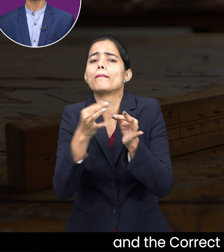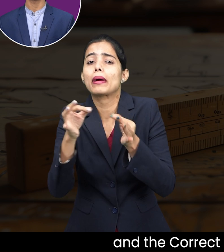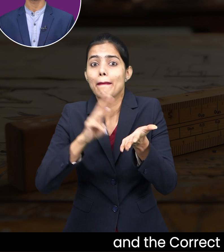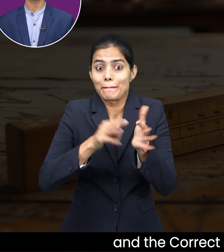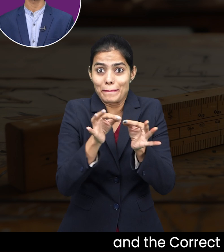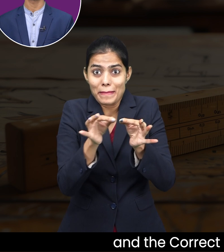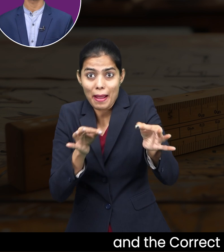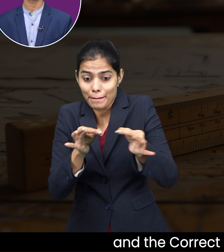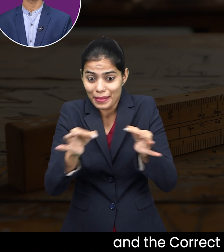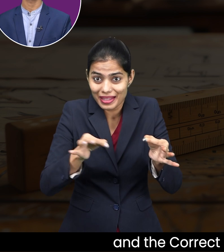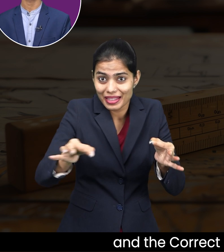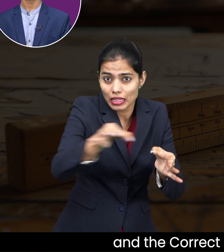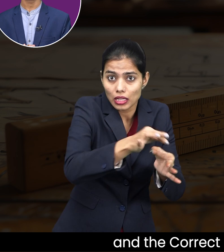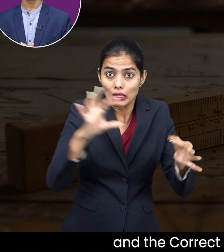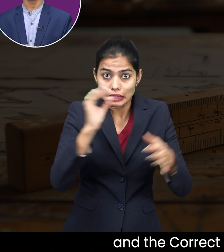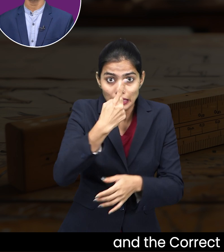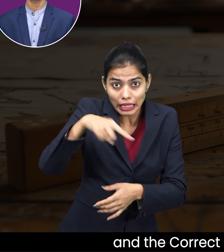measurement.